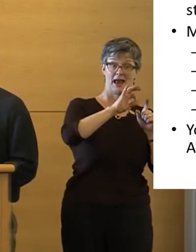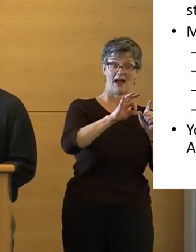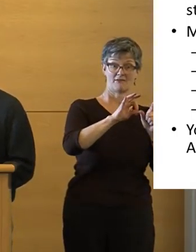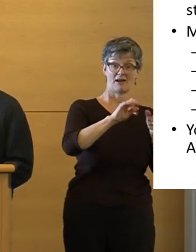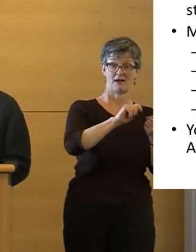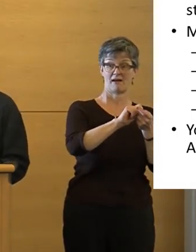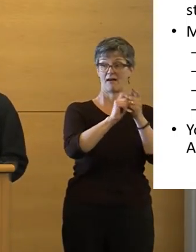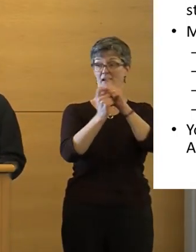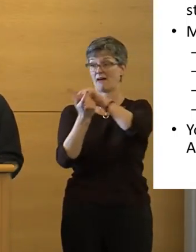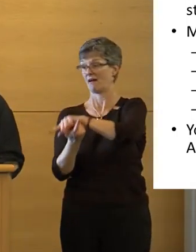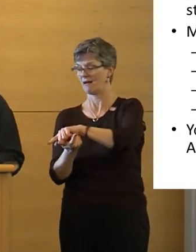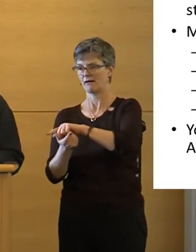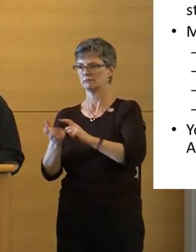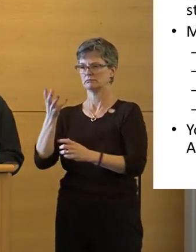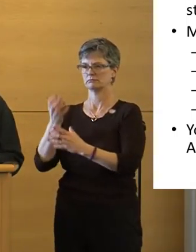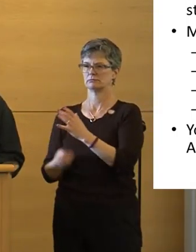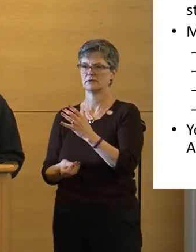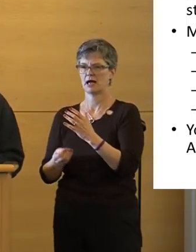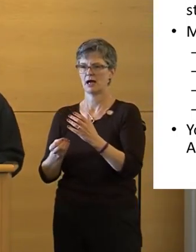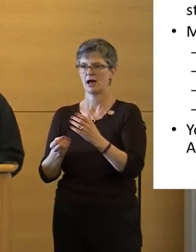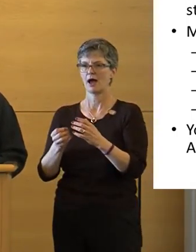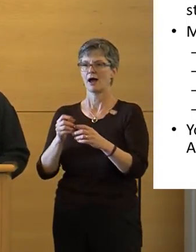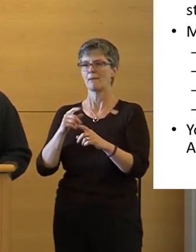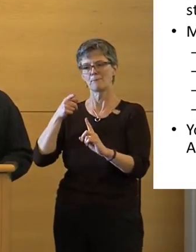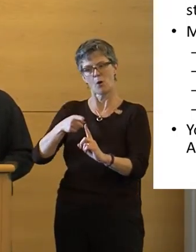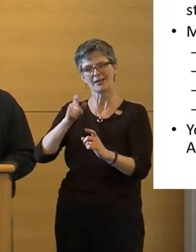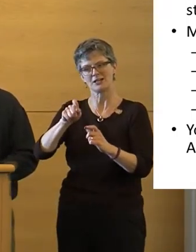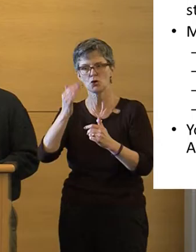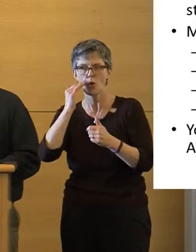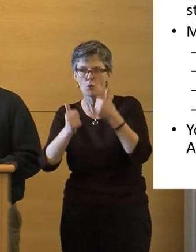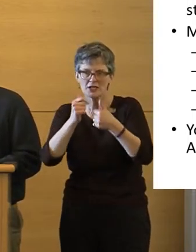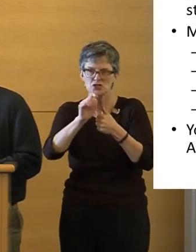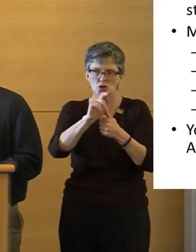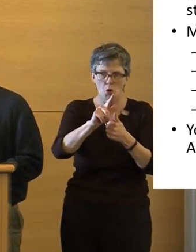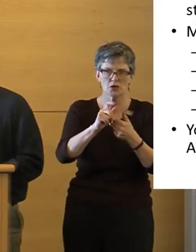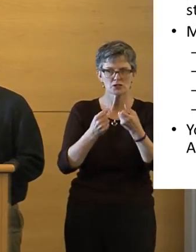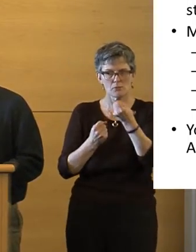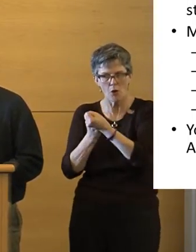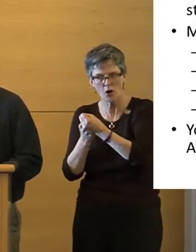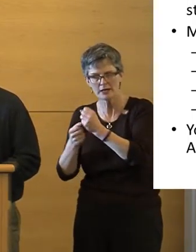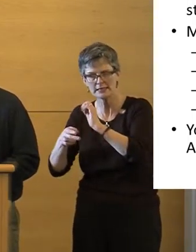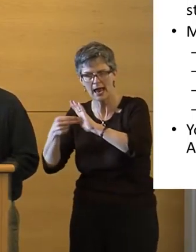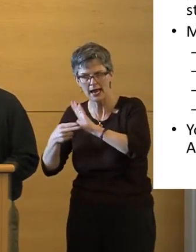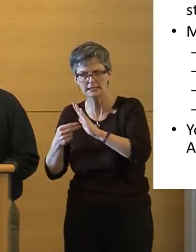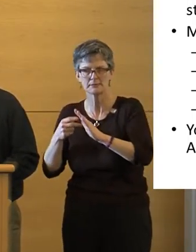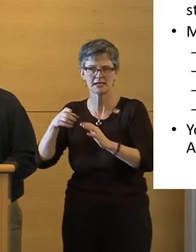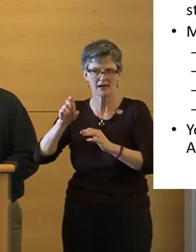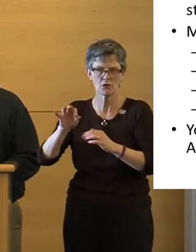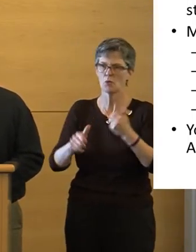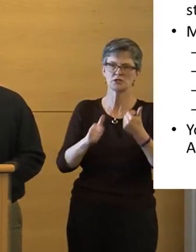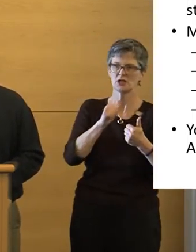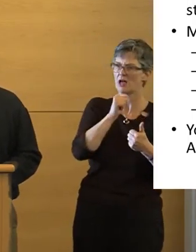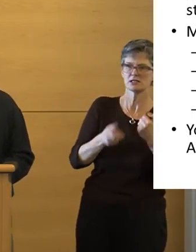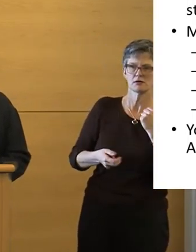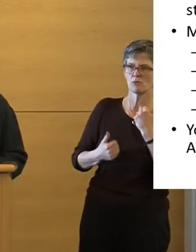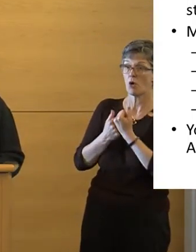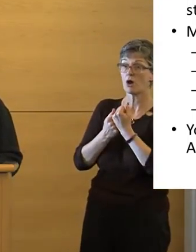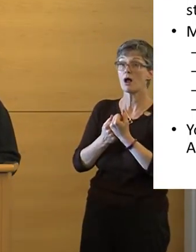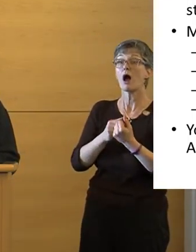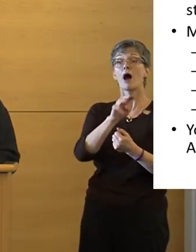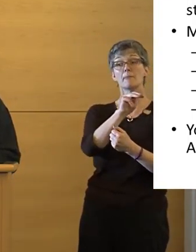you add alt text to images and all that, and then when you go save as PDF, all of that accessibility work that you did is lost. It doesn't